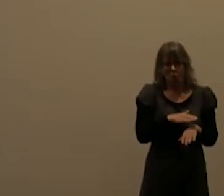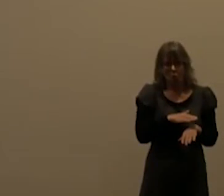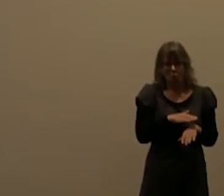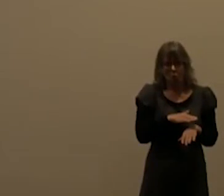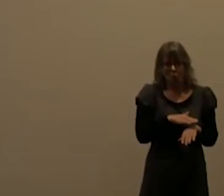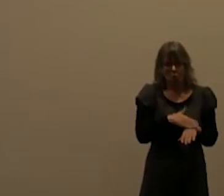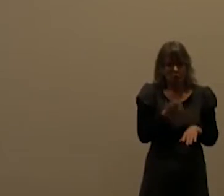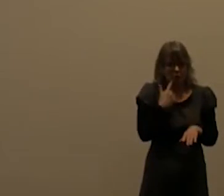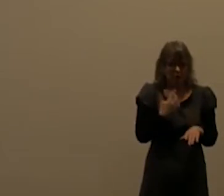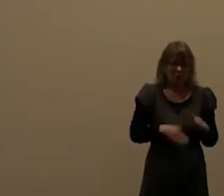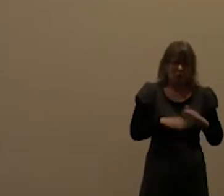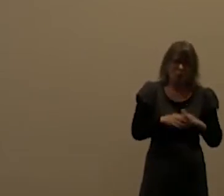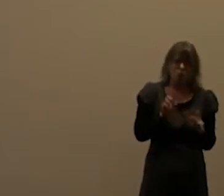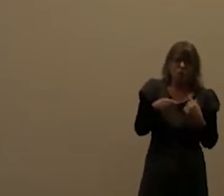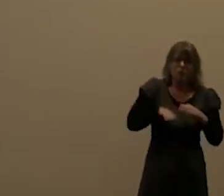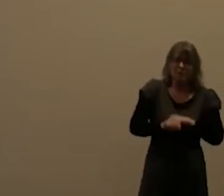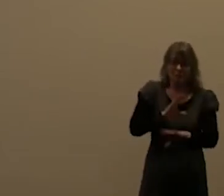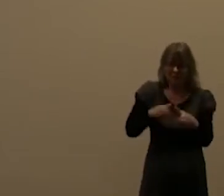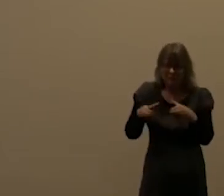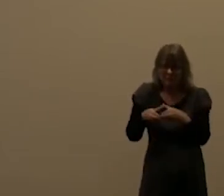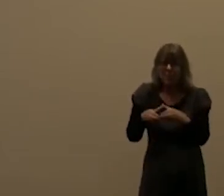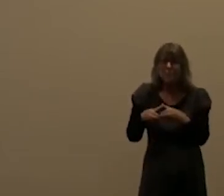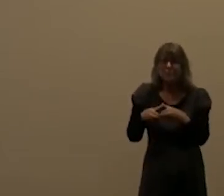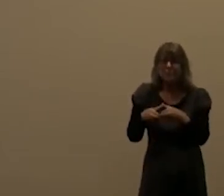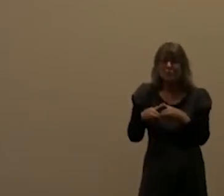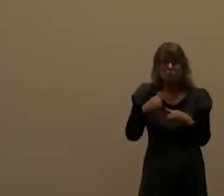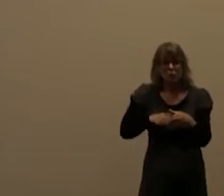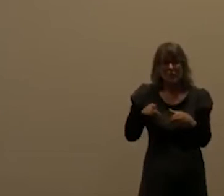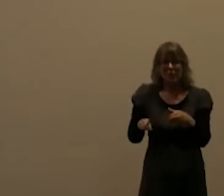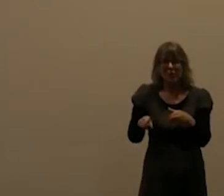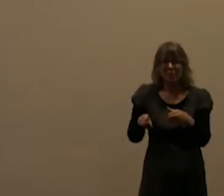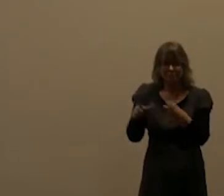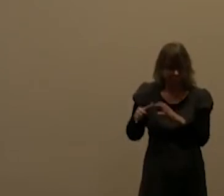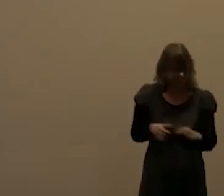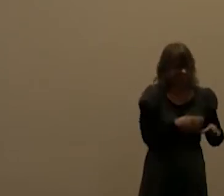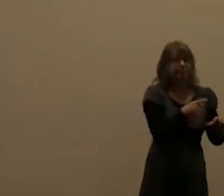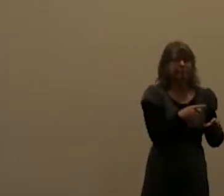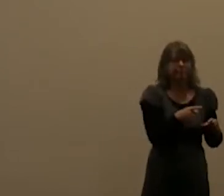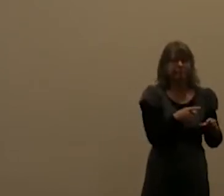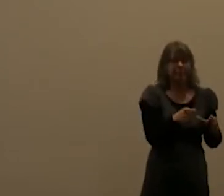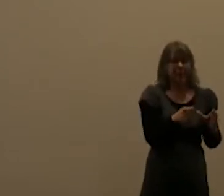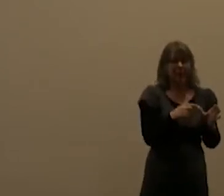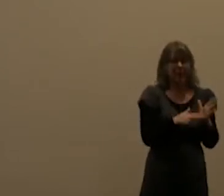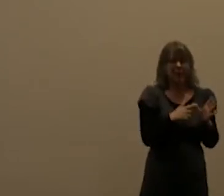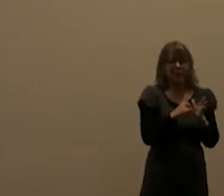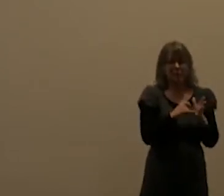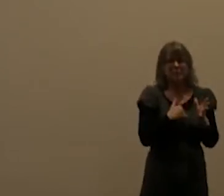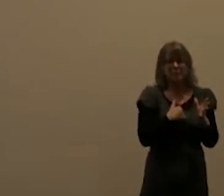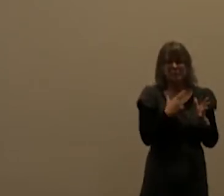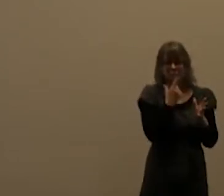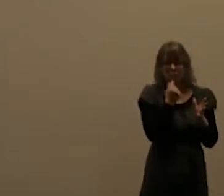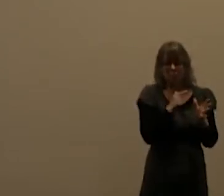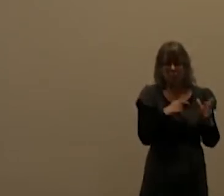truly responsive in Teams and really tightly aligned, then I would go the regular Canvas app approach. Because as we saw, I mean, you could